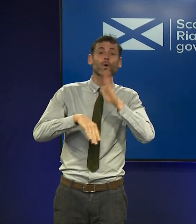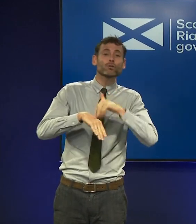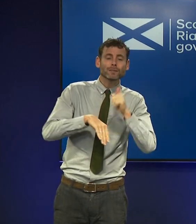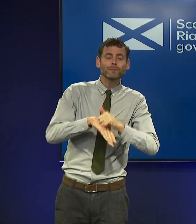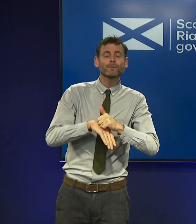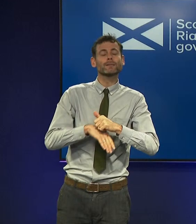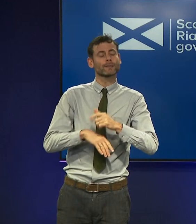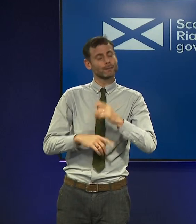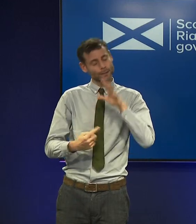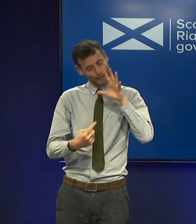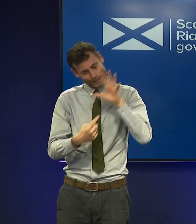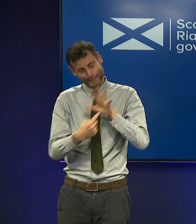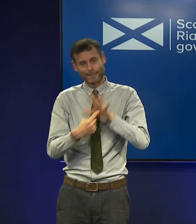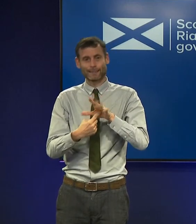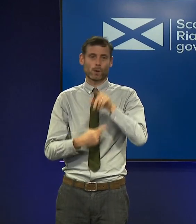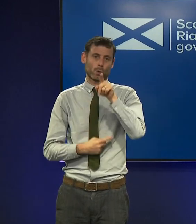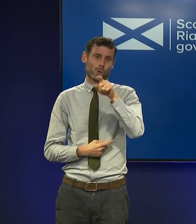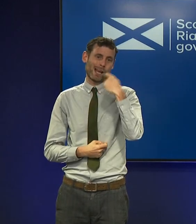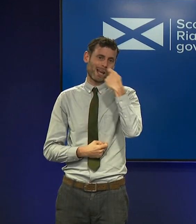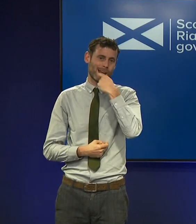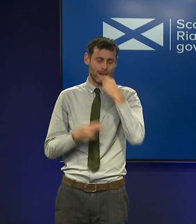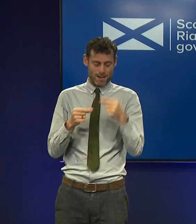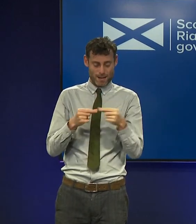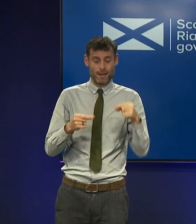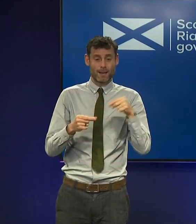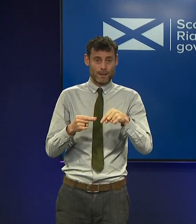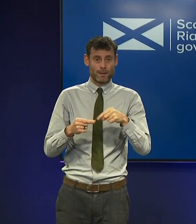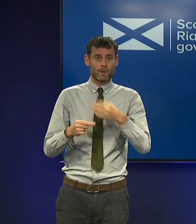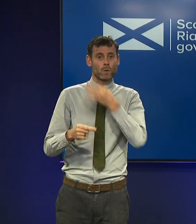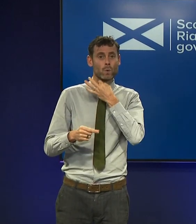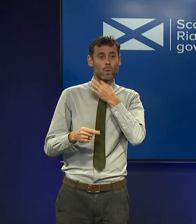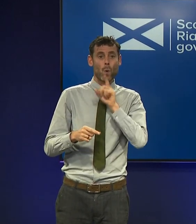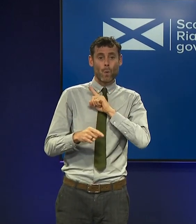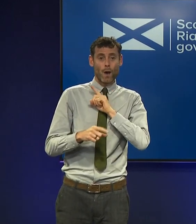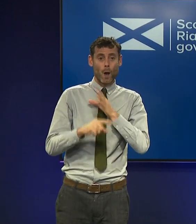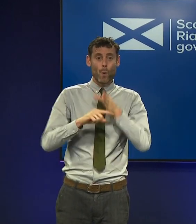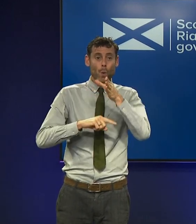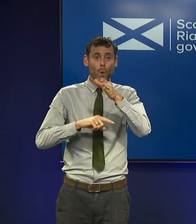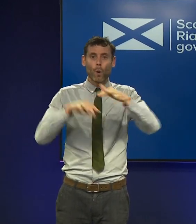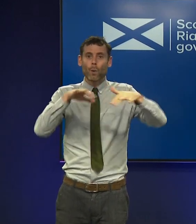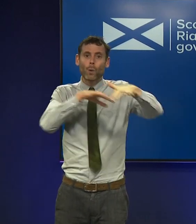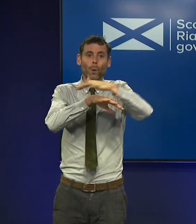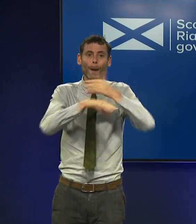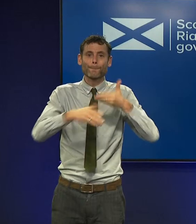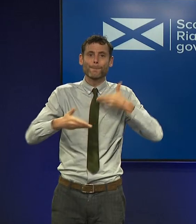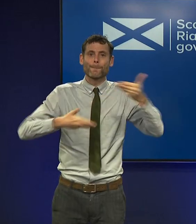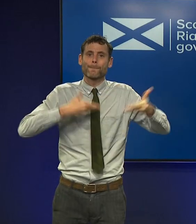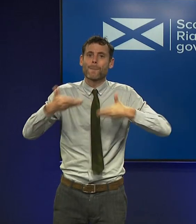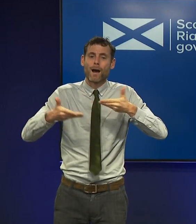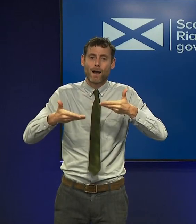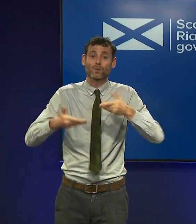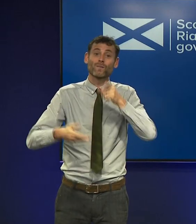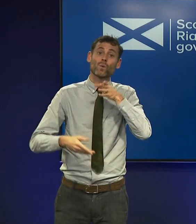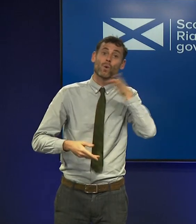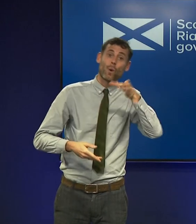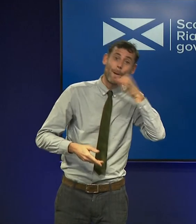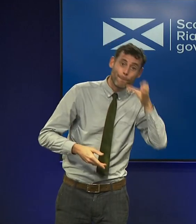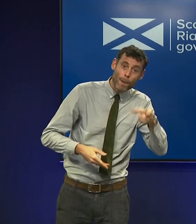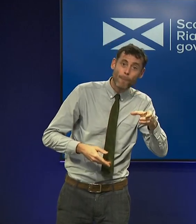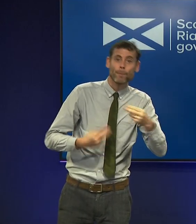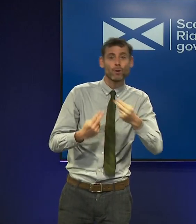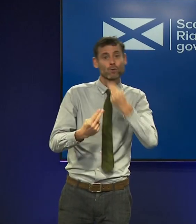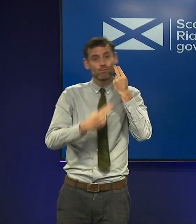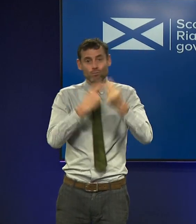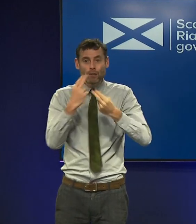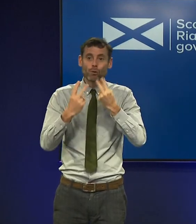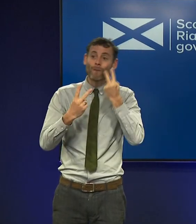whenever they go anywhere that is involving mixing with people outside their own household. So if you're going to a pub, if you're going to a restaurant, if you're